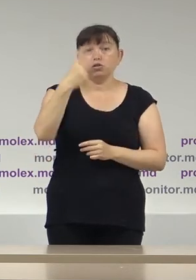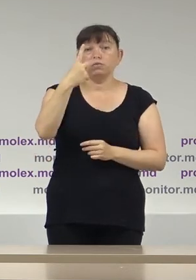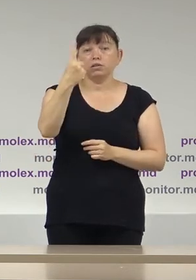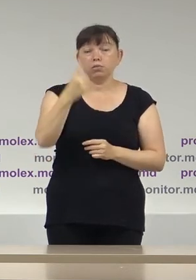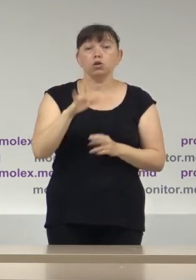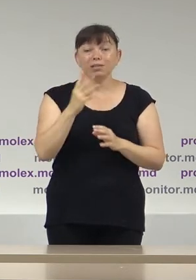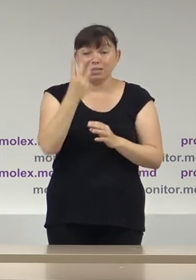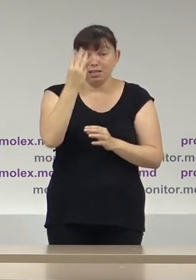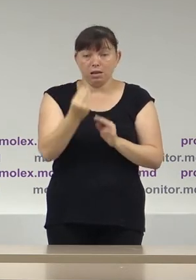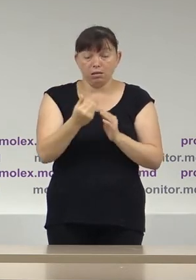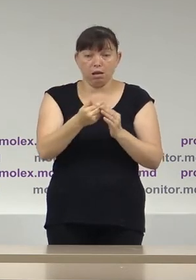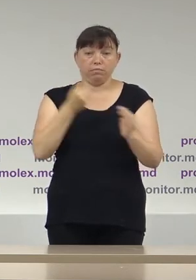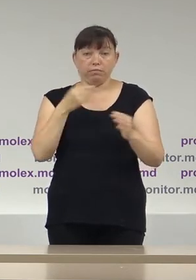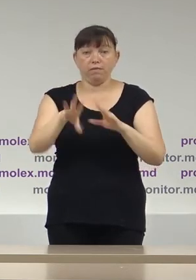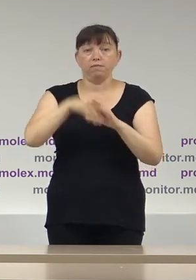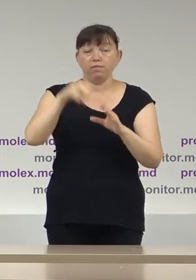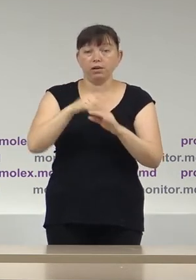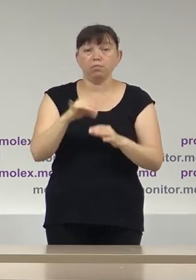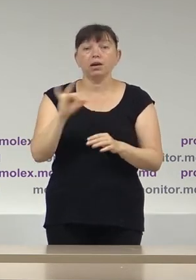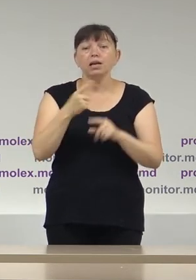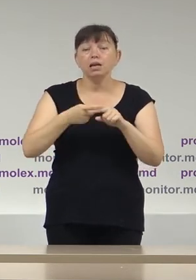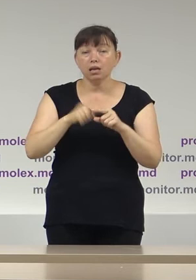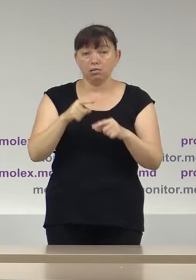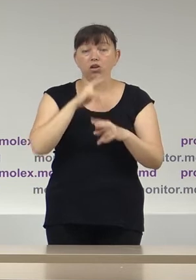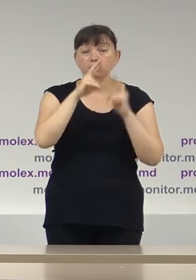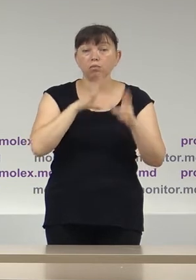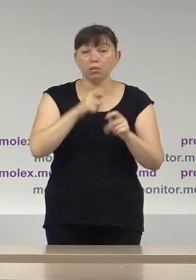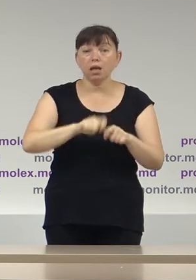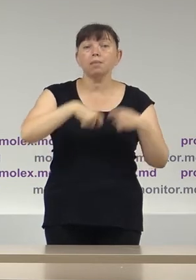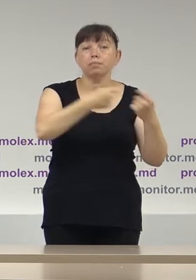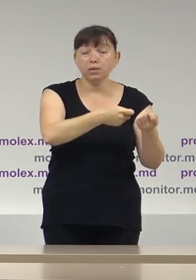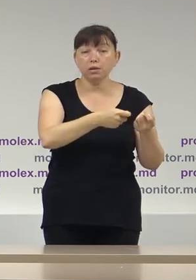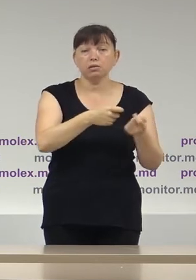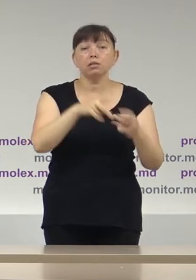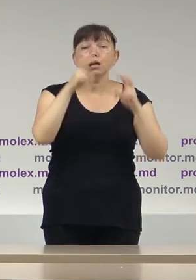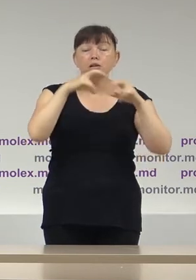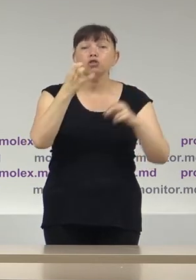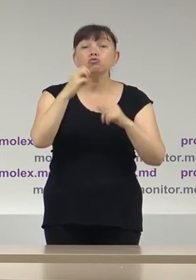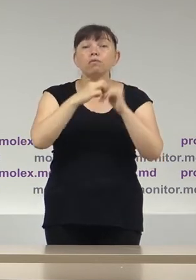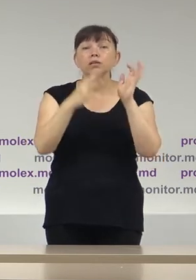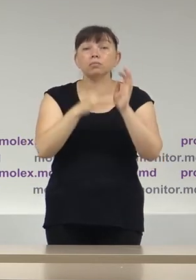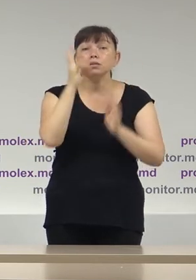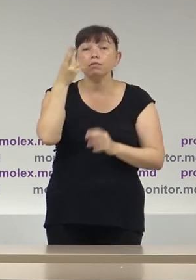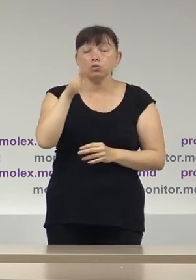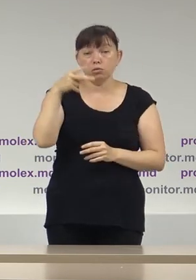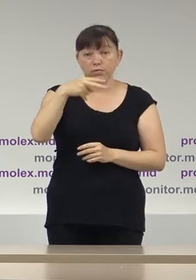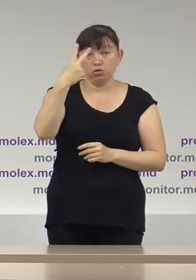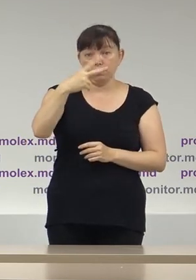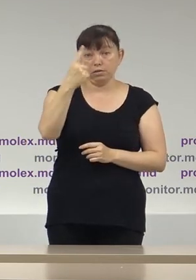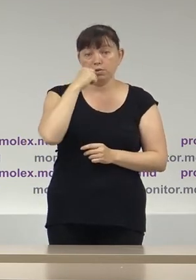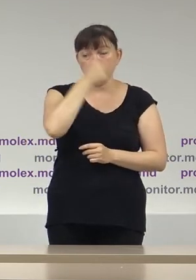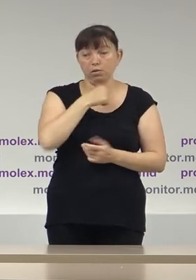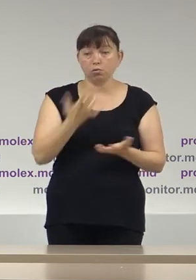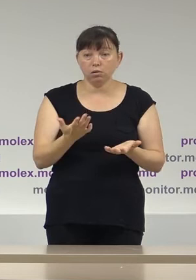on 8th of July 2020, only 3 days before the election day, though the complaint was filed